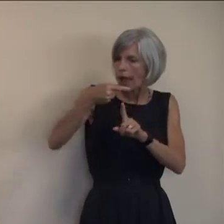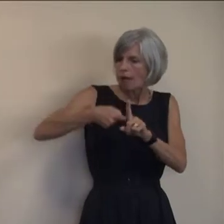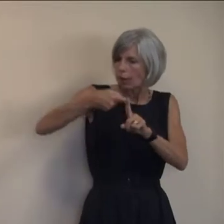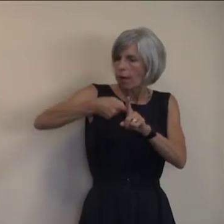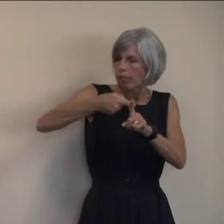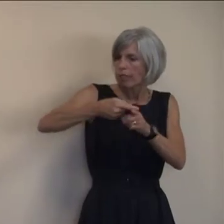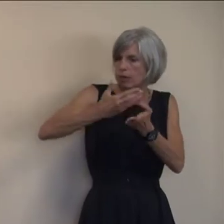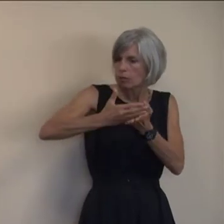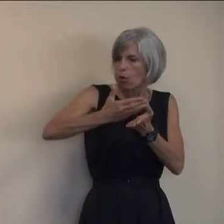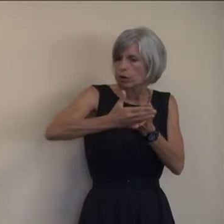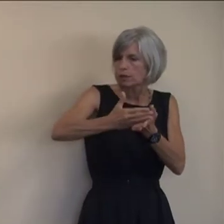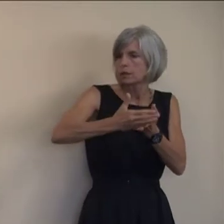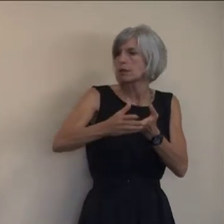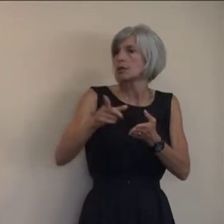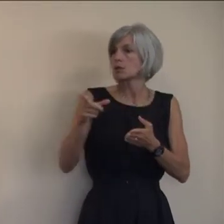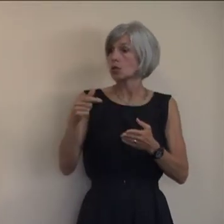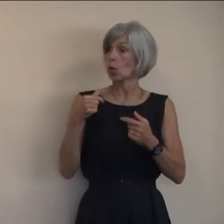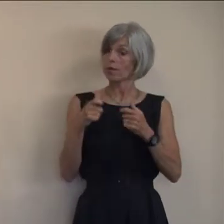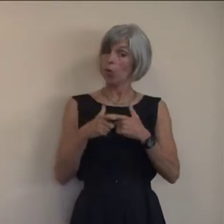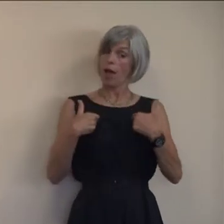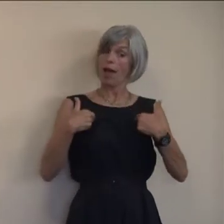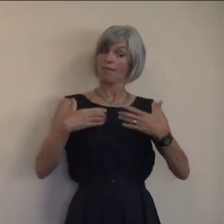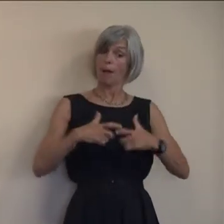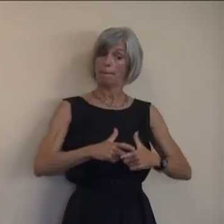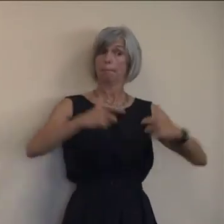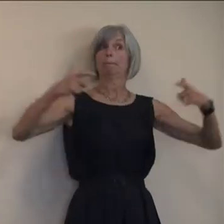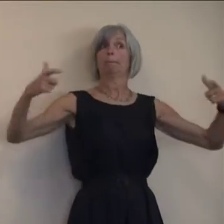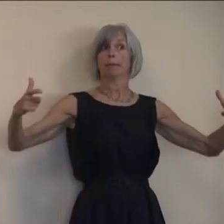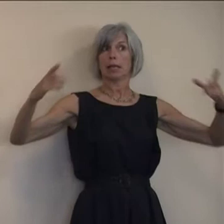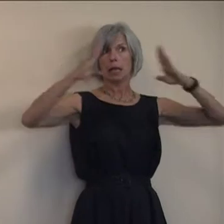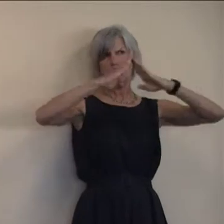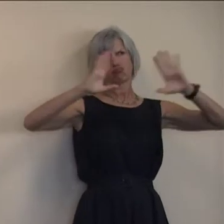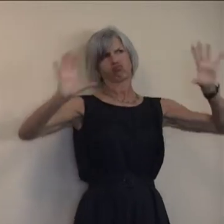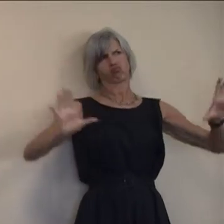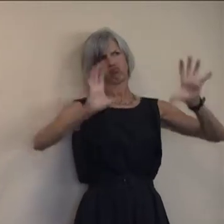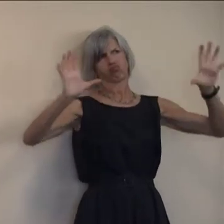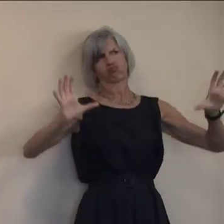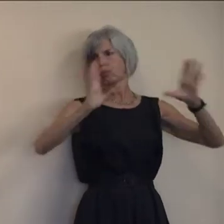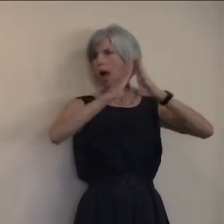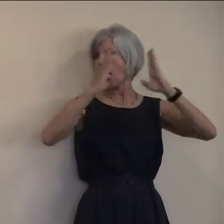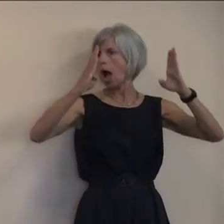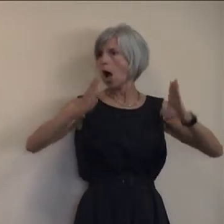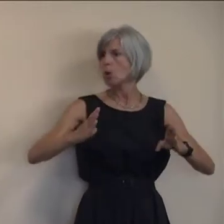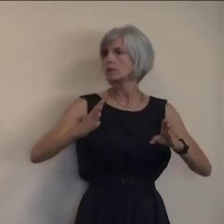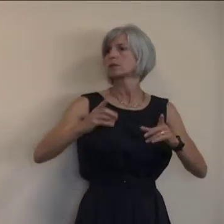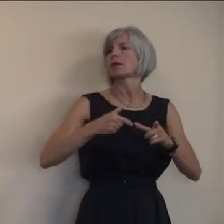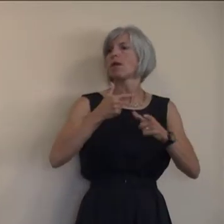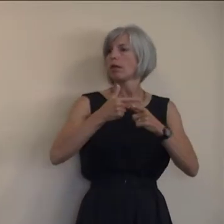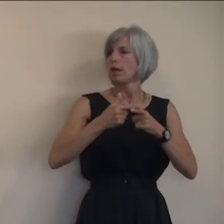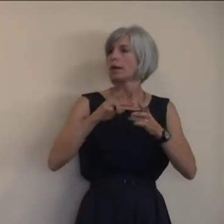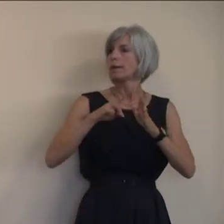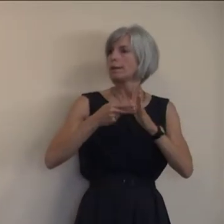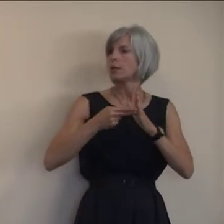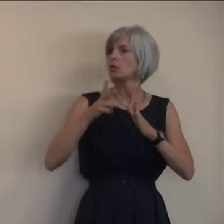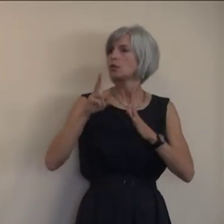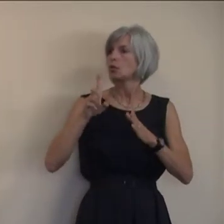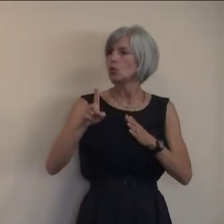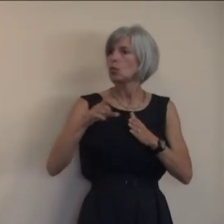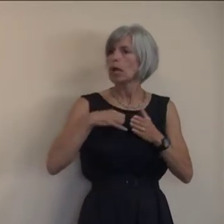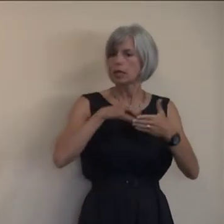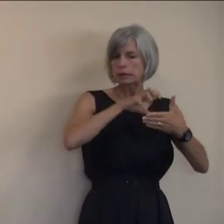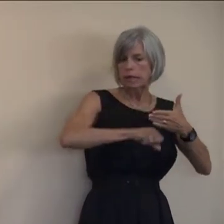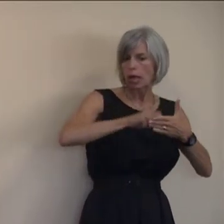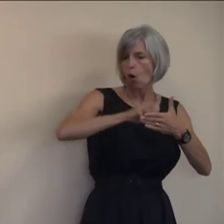So the bigger your home, the fancier your home, the more you take off. The wealthier you are, the tax rate that you